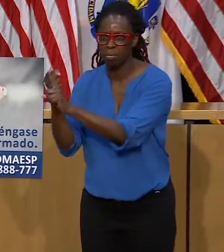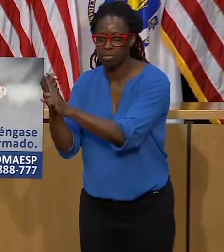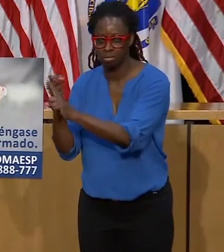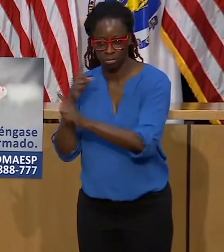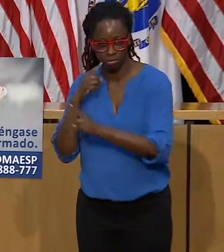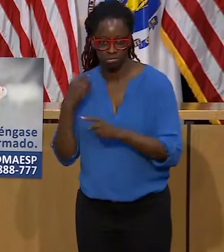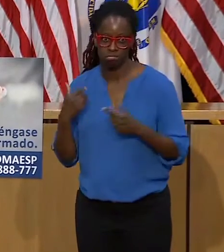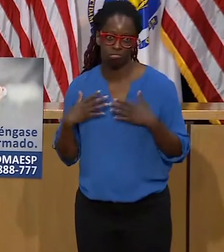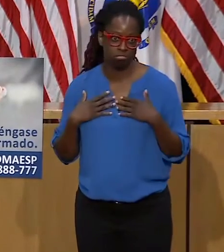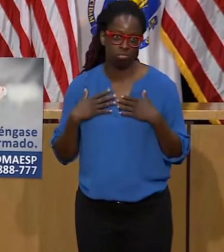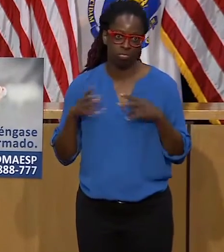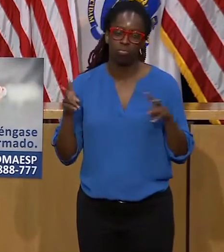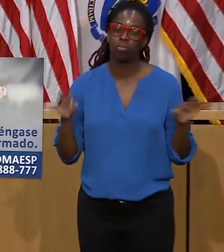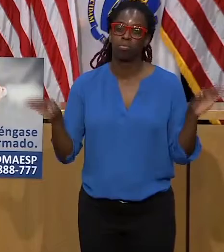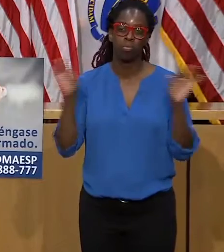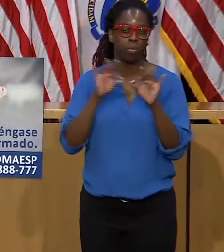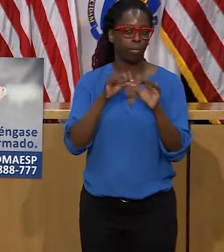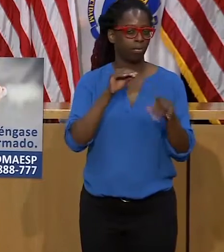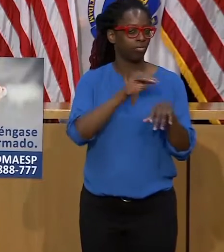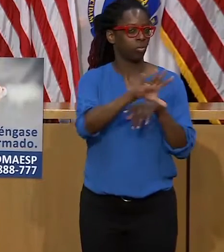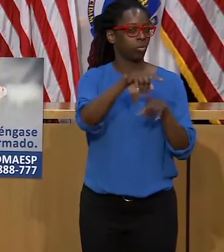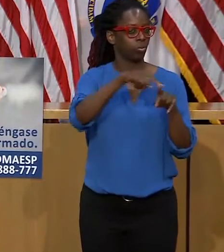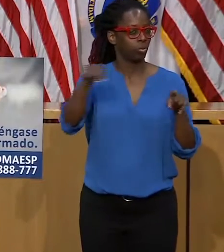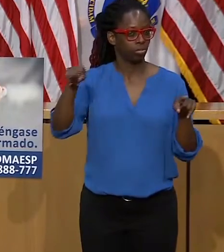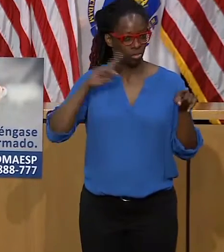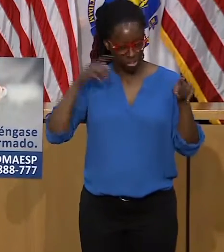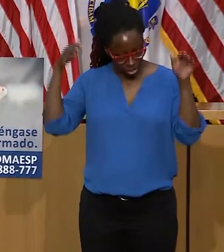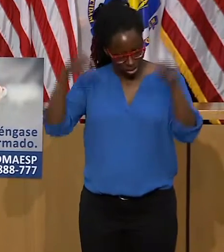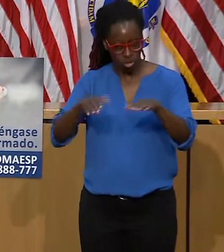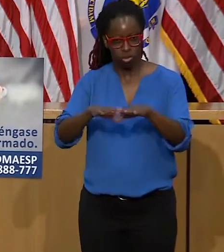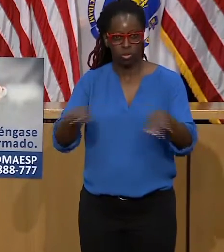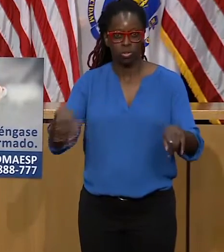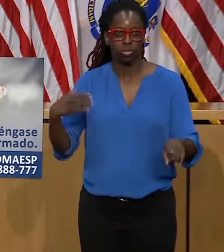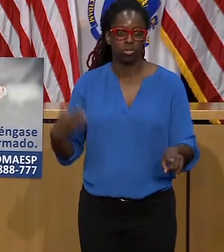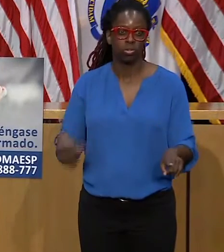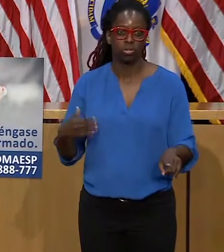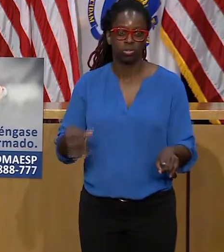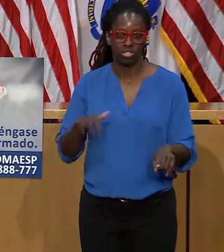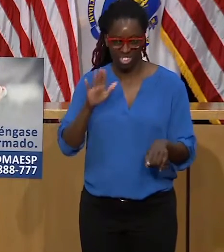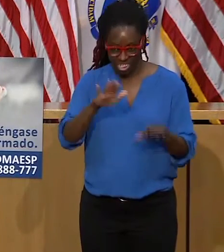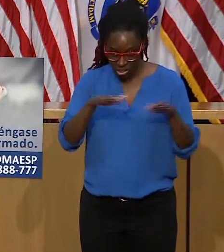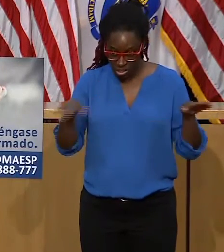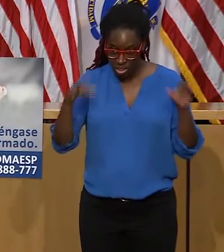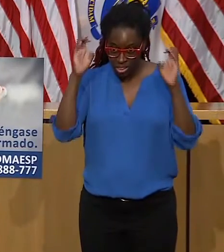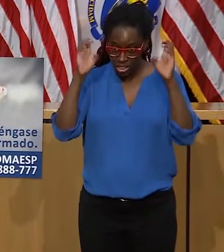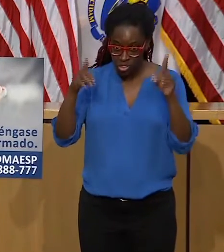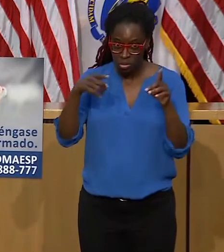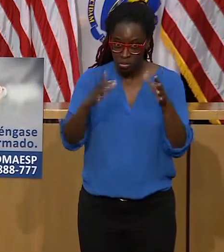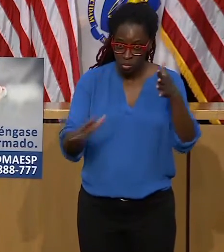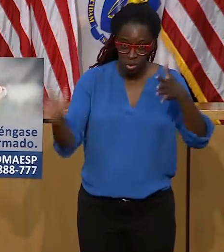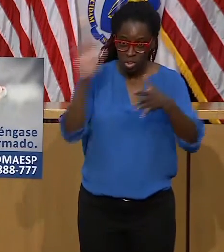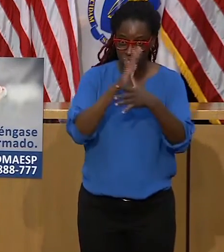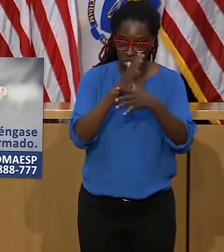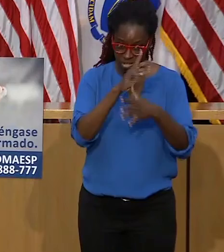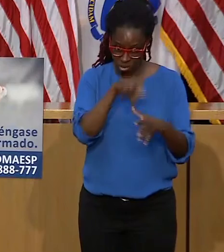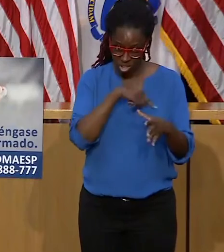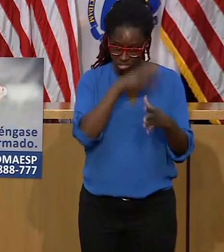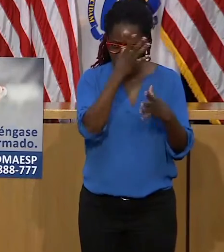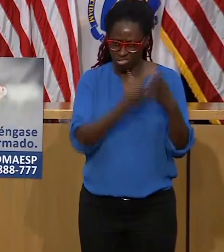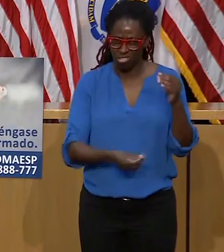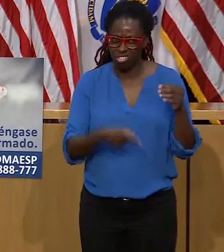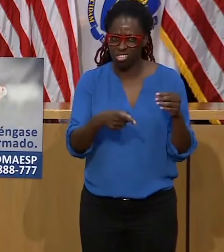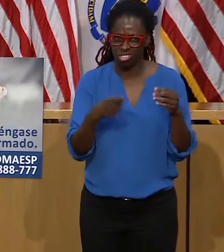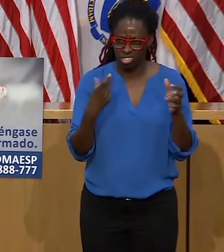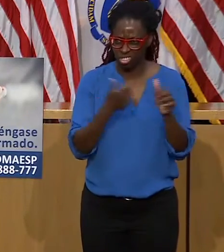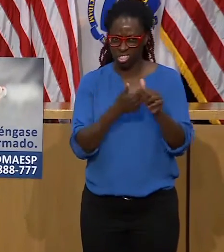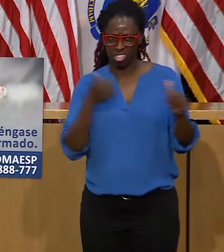our communities, on our children, their education, and their well-being. Our medical advisory team was asked